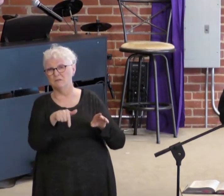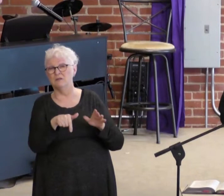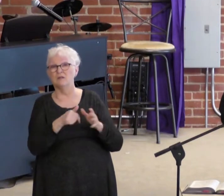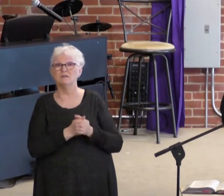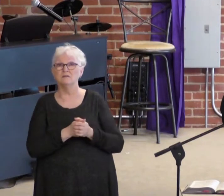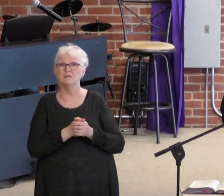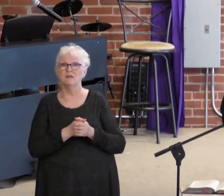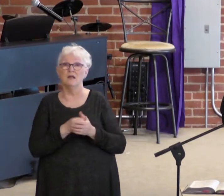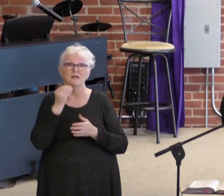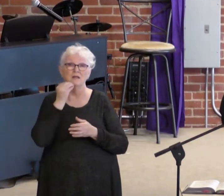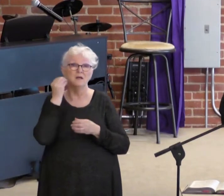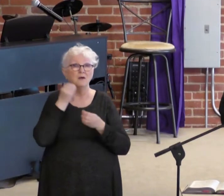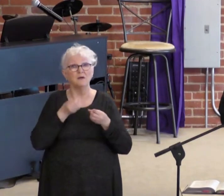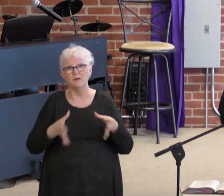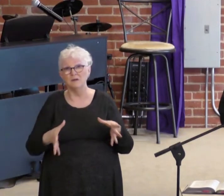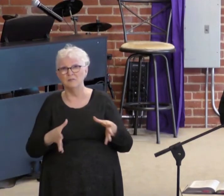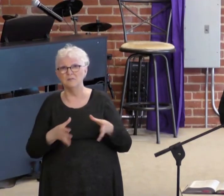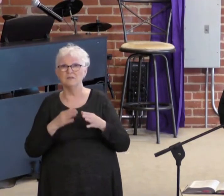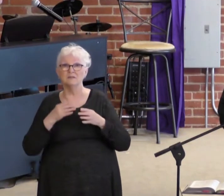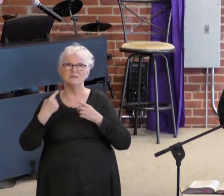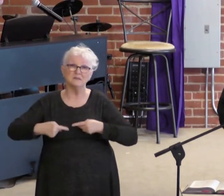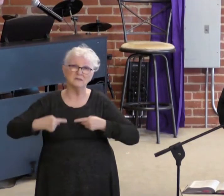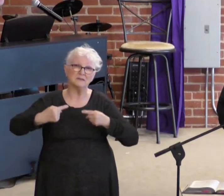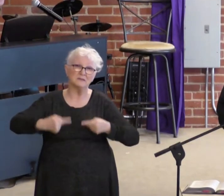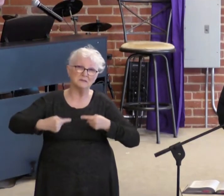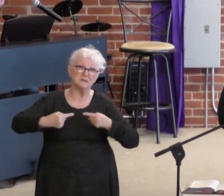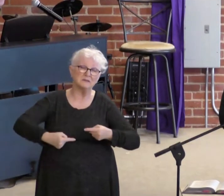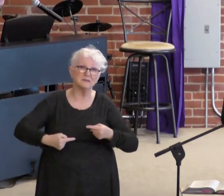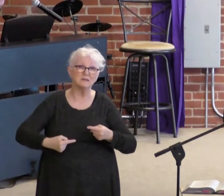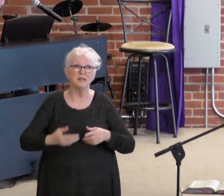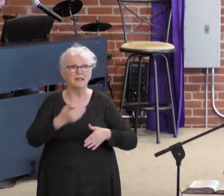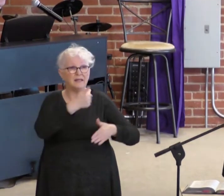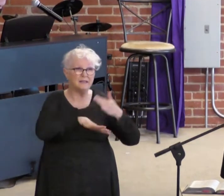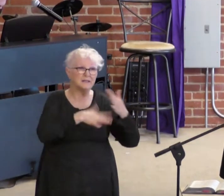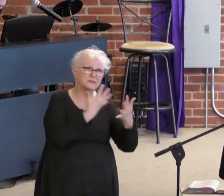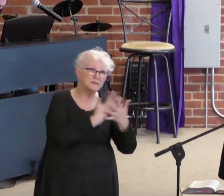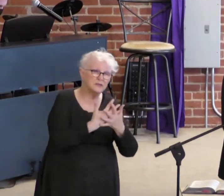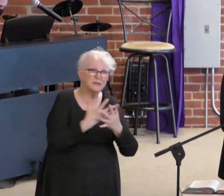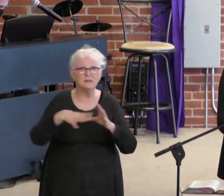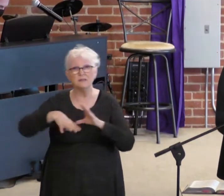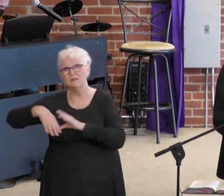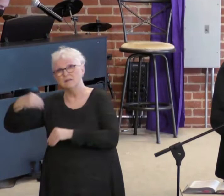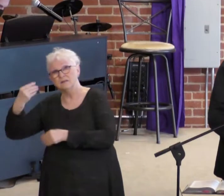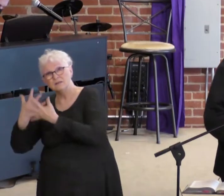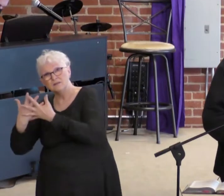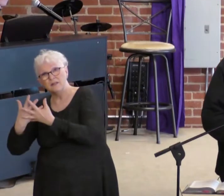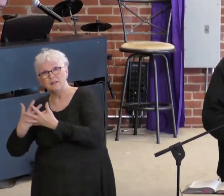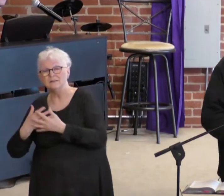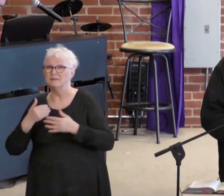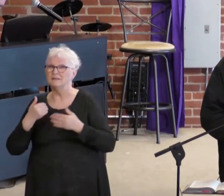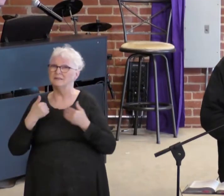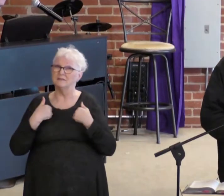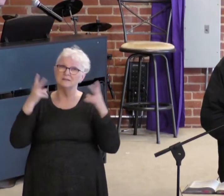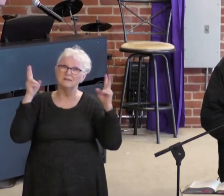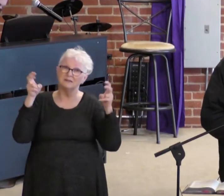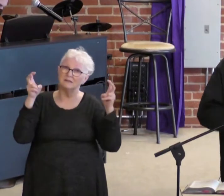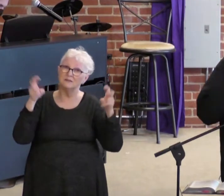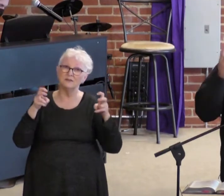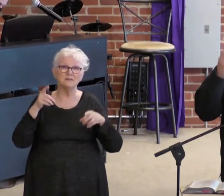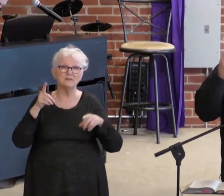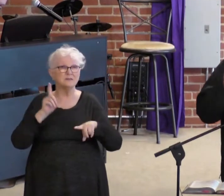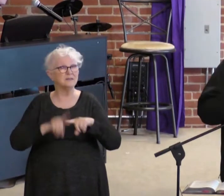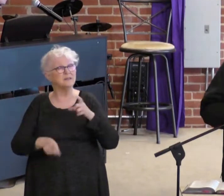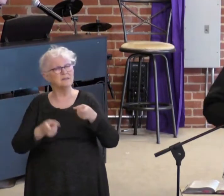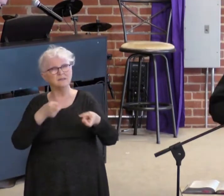of incarceration. And he just has issues that he can't seem to handle,